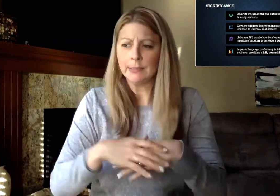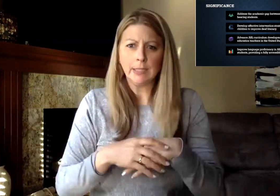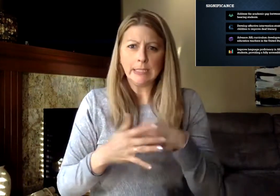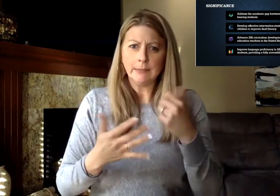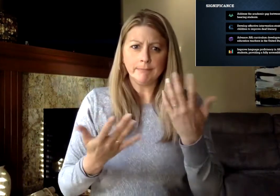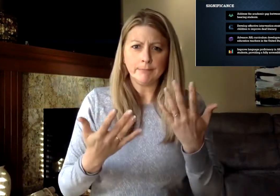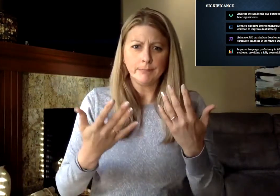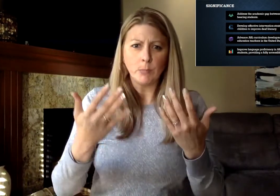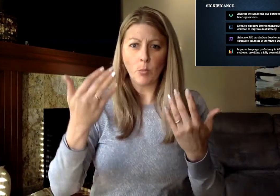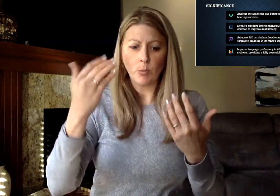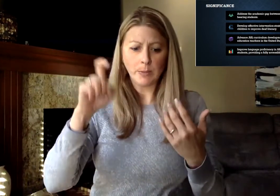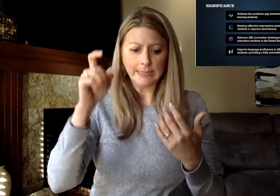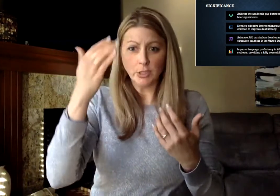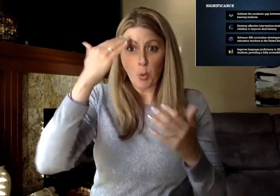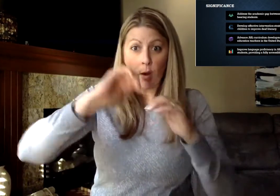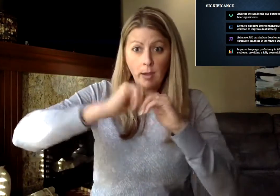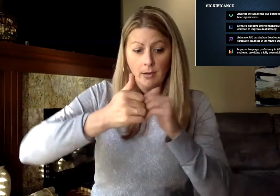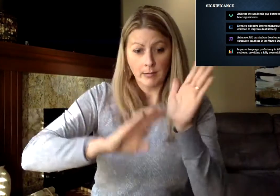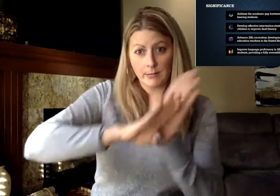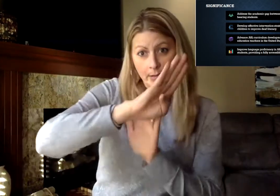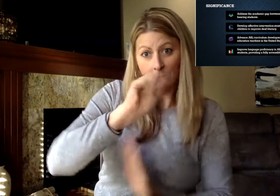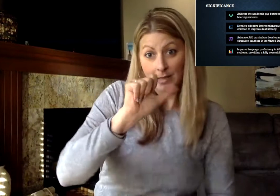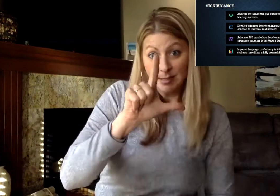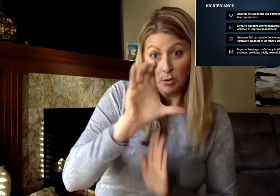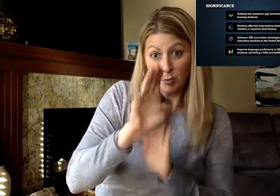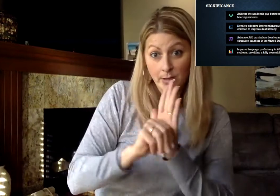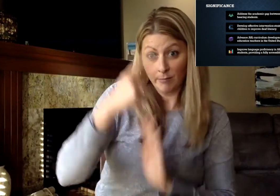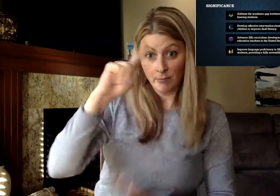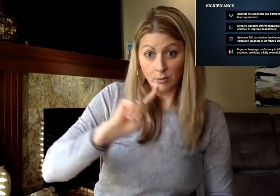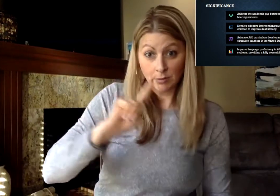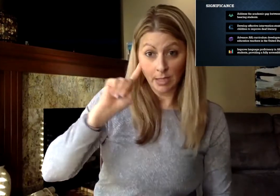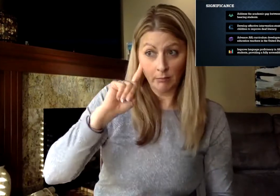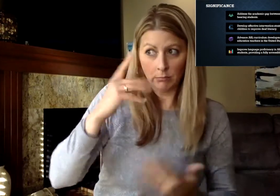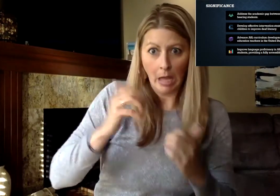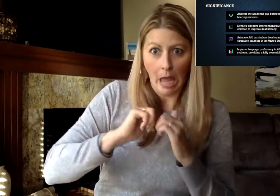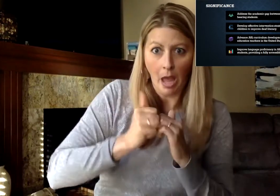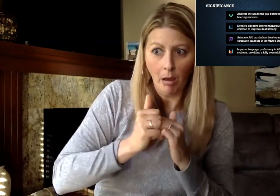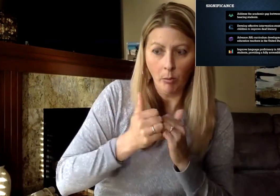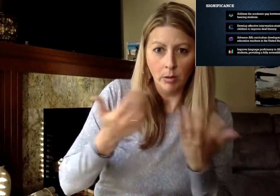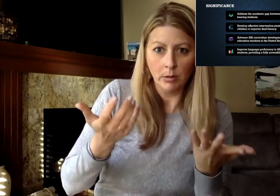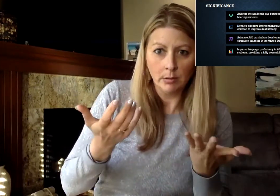good strategies. We need to know how to develop ASL curriculum for the deaf.